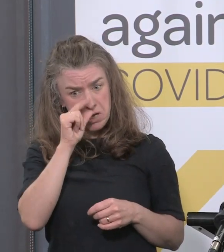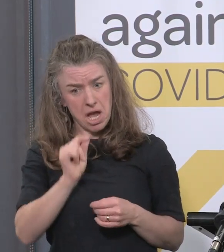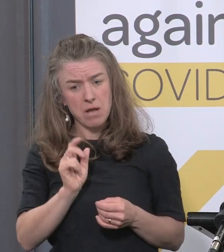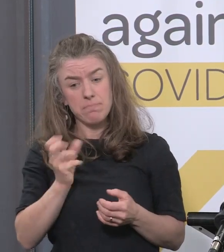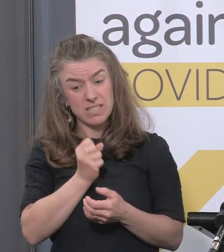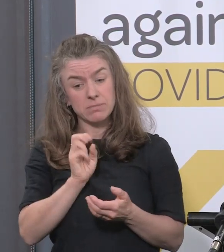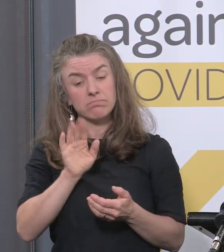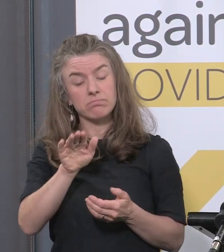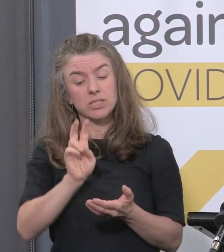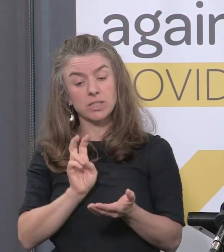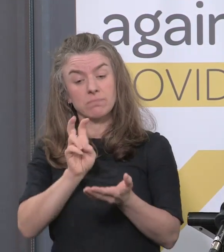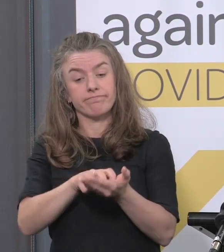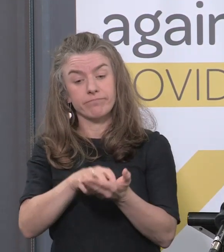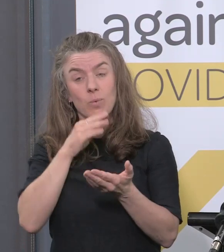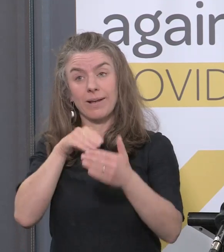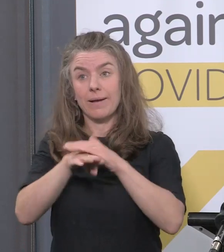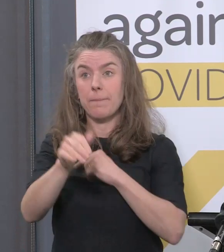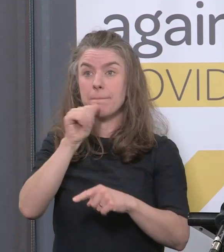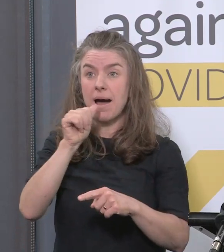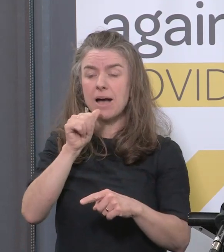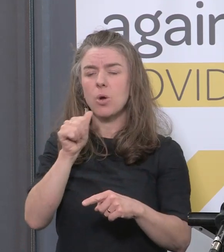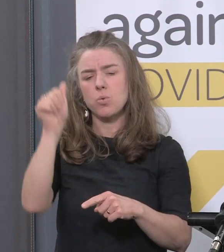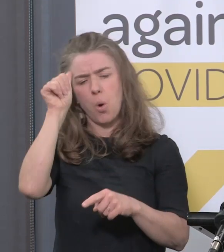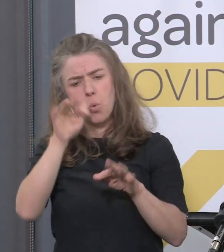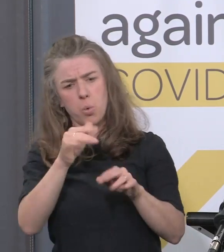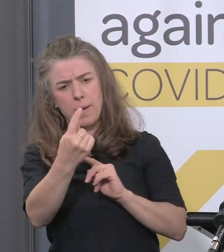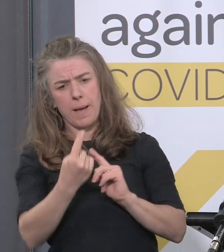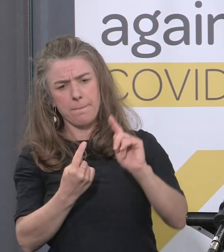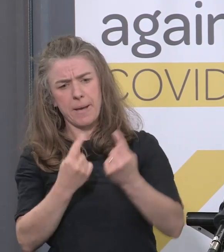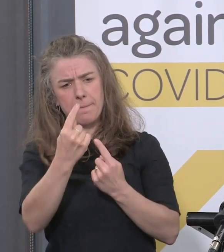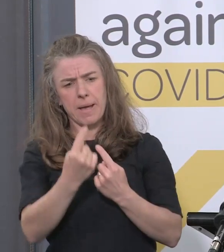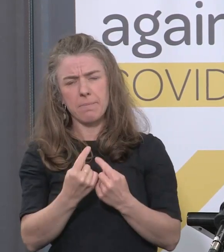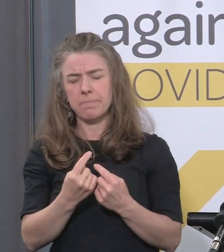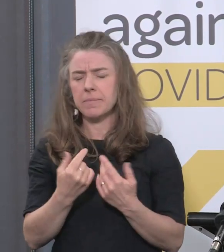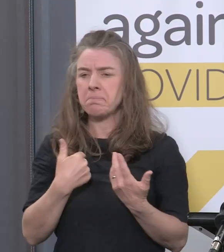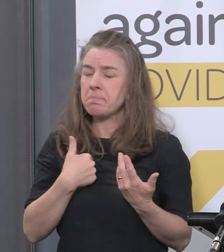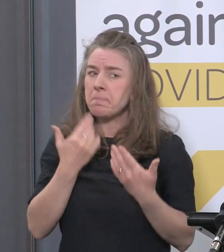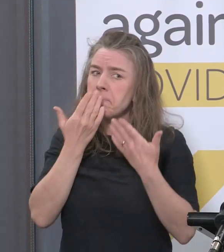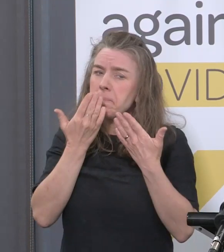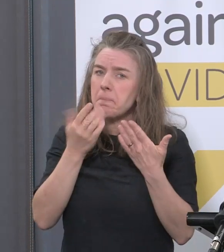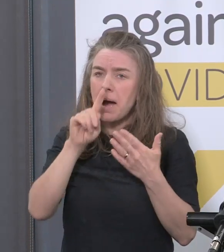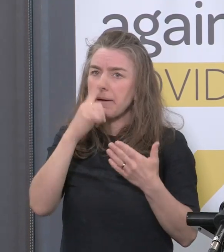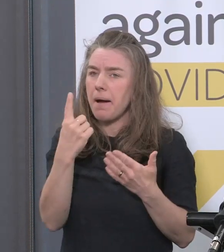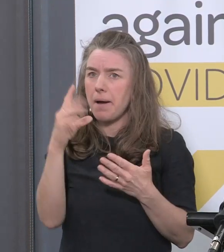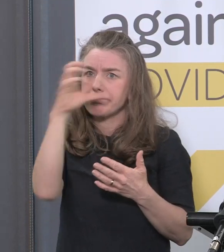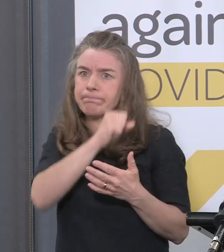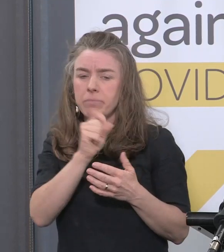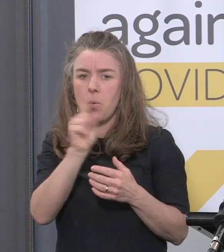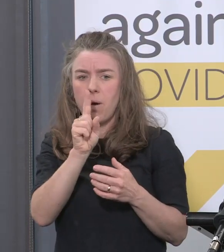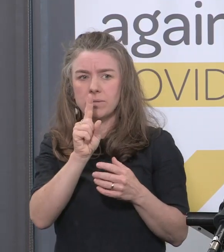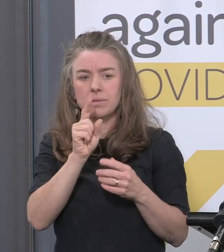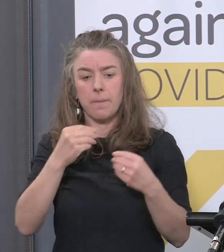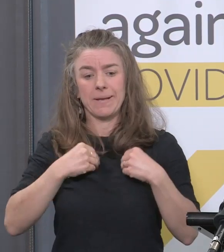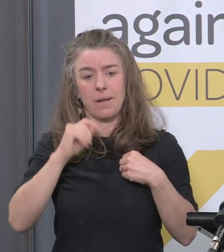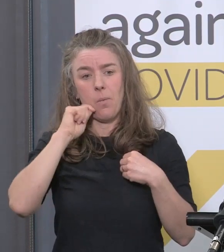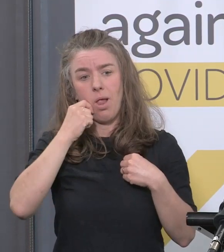restaurant so that people are then able to contact trace? Well, I would want to speculate on that. I think what we can do is